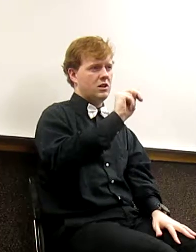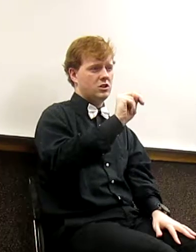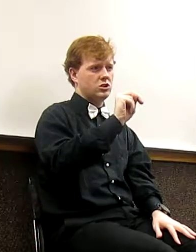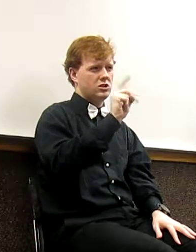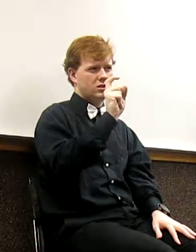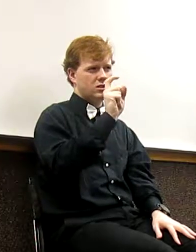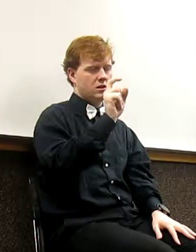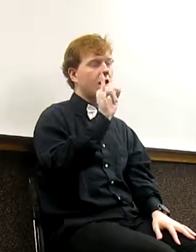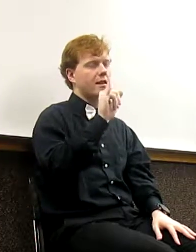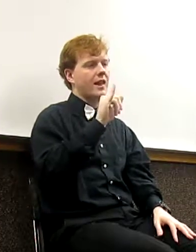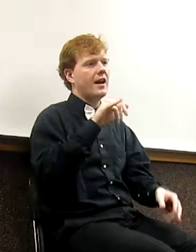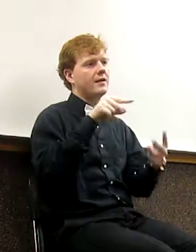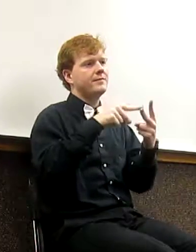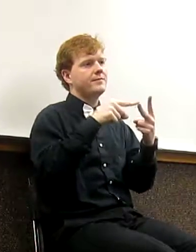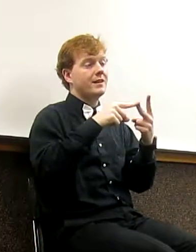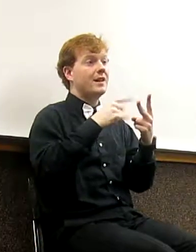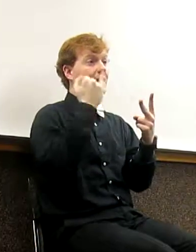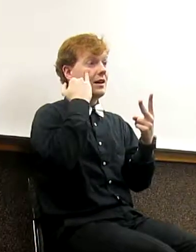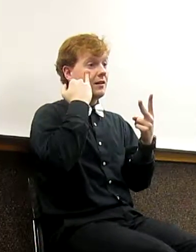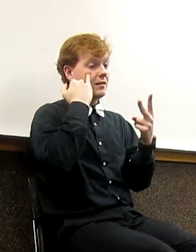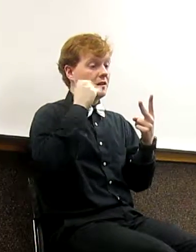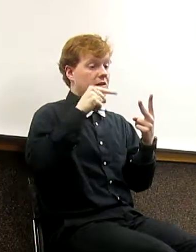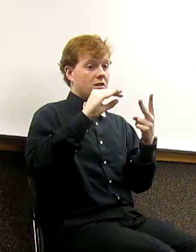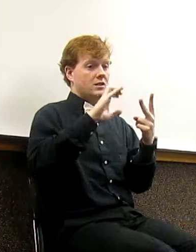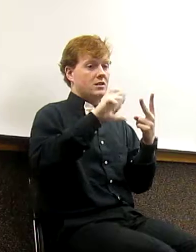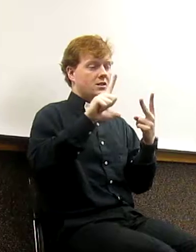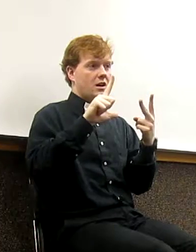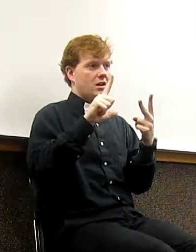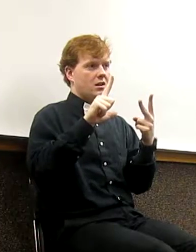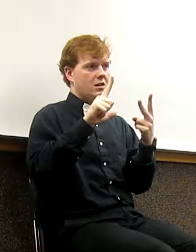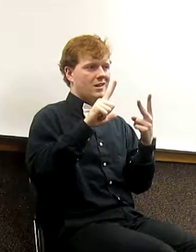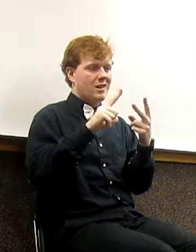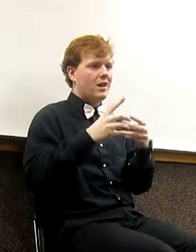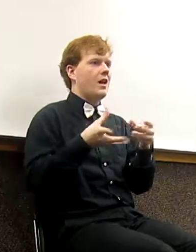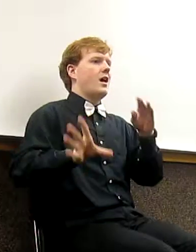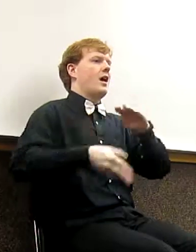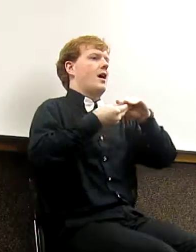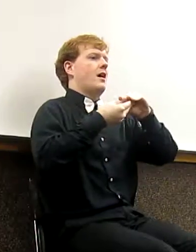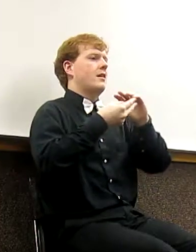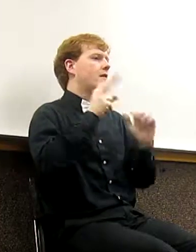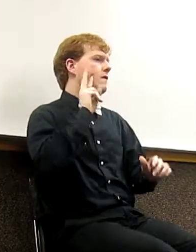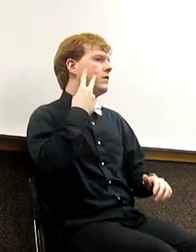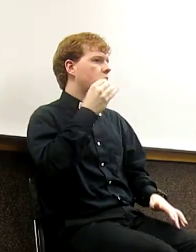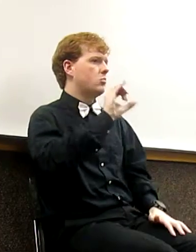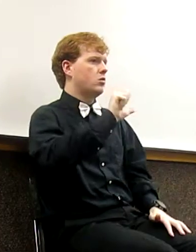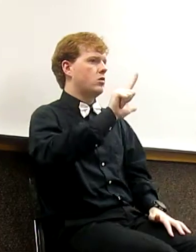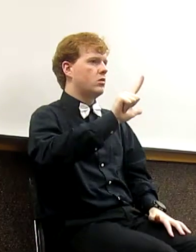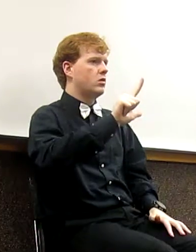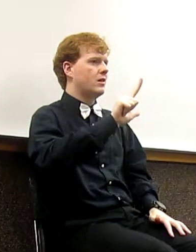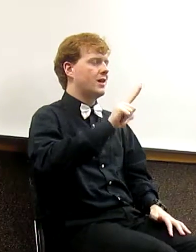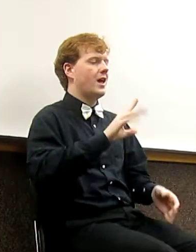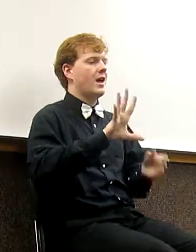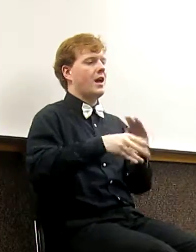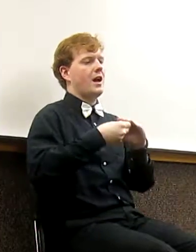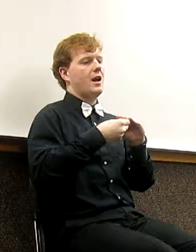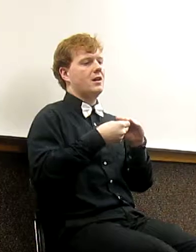fat. We filled an unsaturated fat cell, or vegetable oil, up with hydrogen atoms, and we made trans fat, okay? If